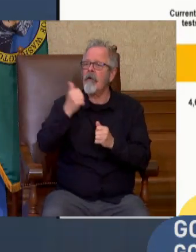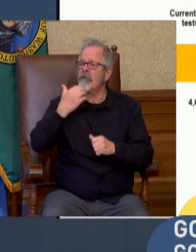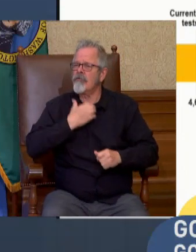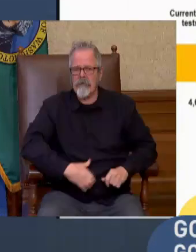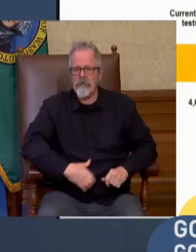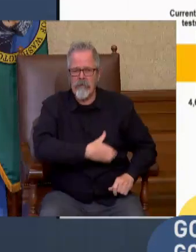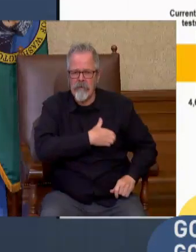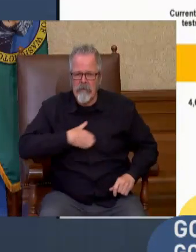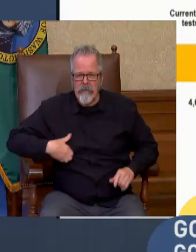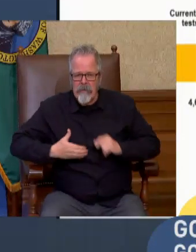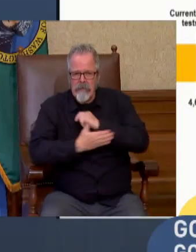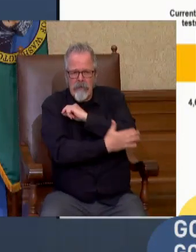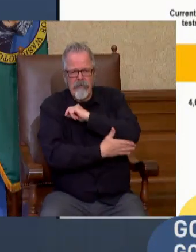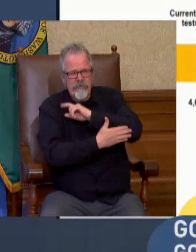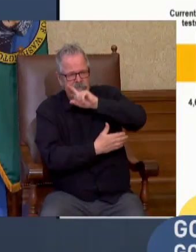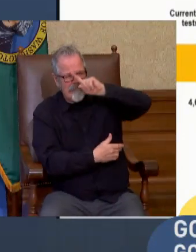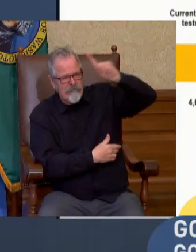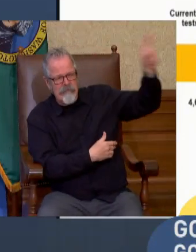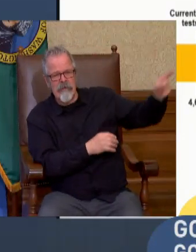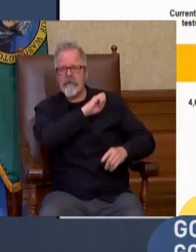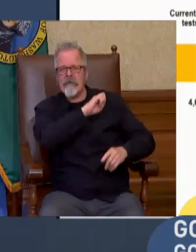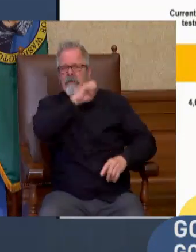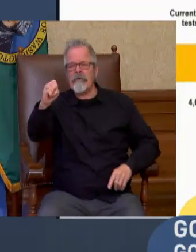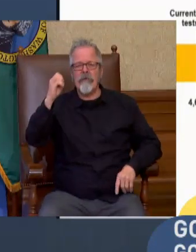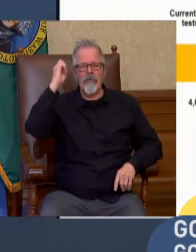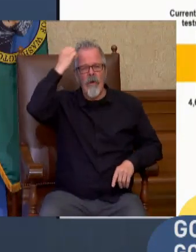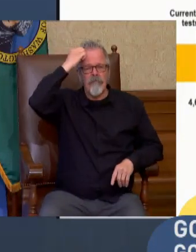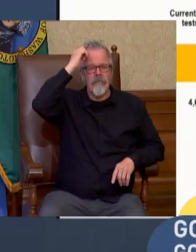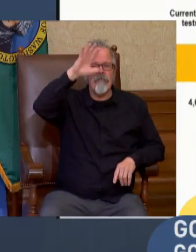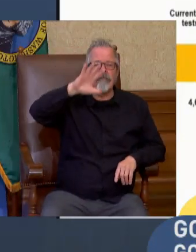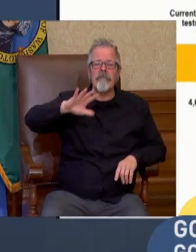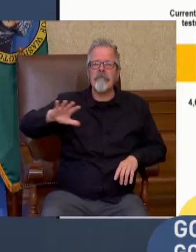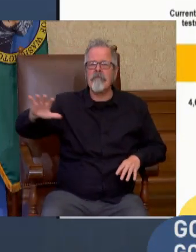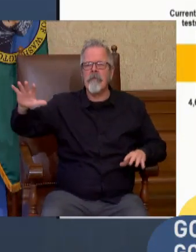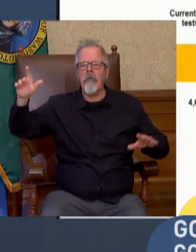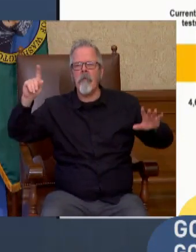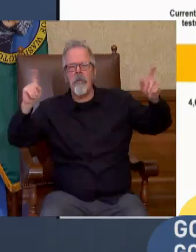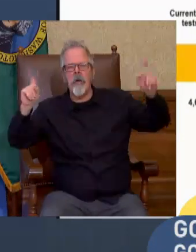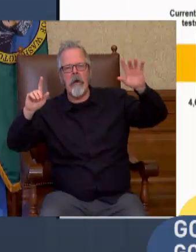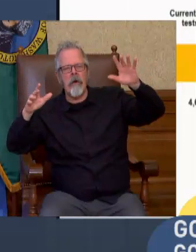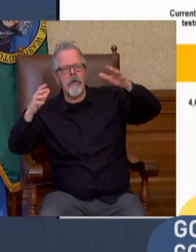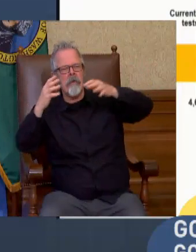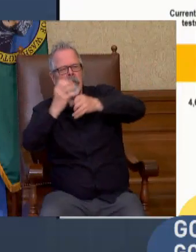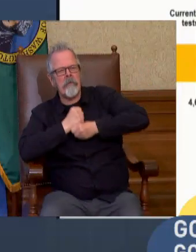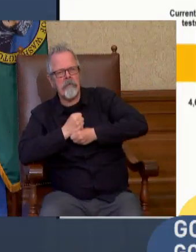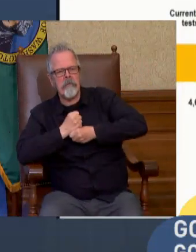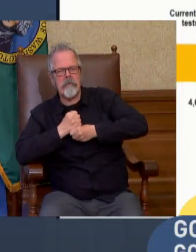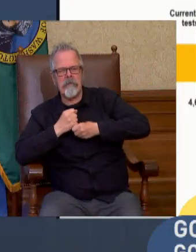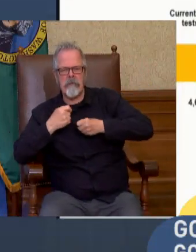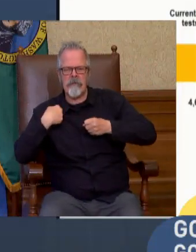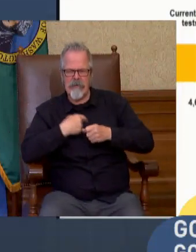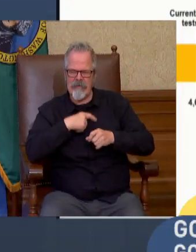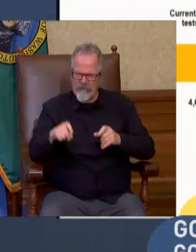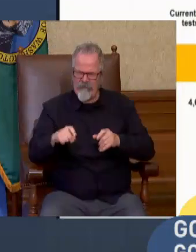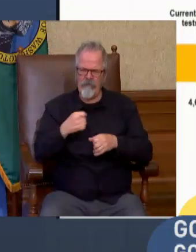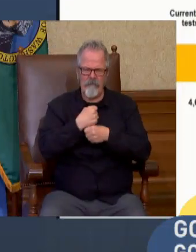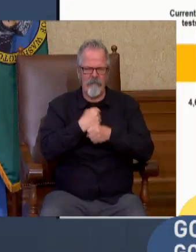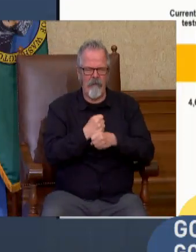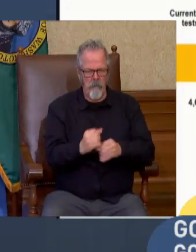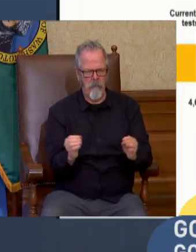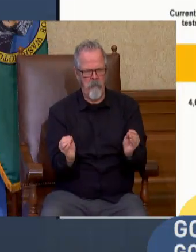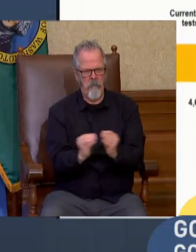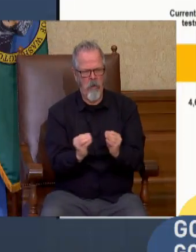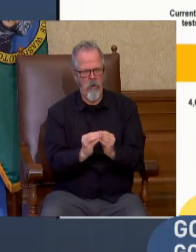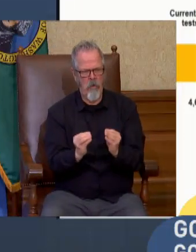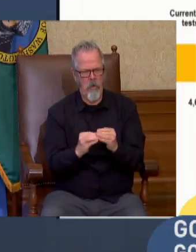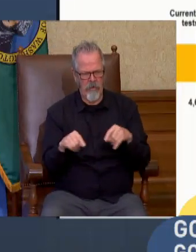have to manufacture more of these products. And so we have been urging the President for some time to use the Defense Production Act